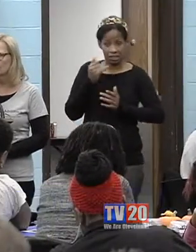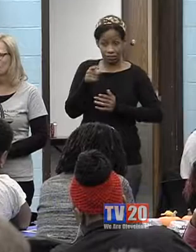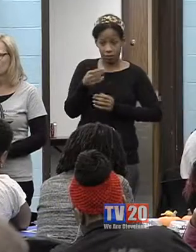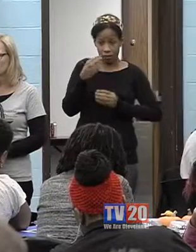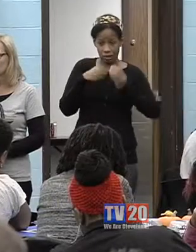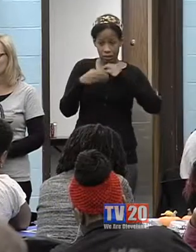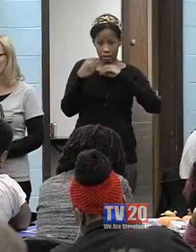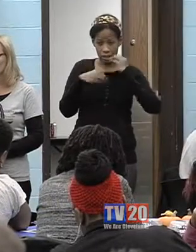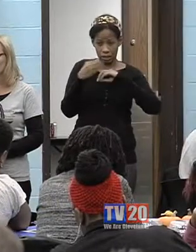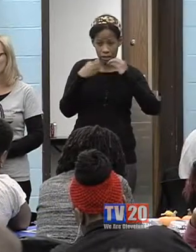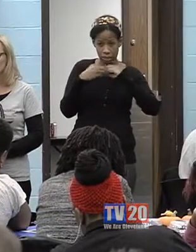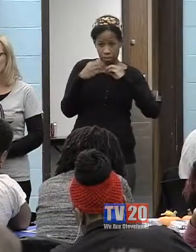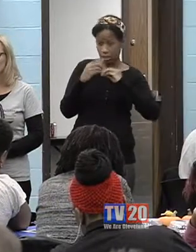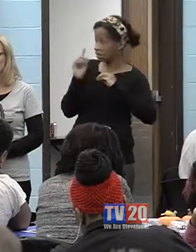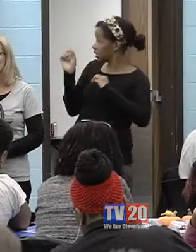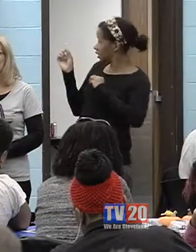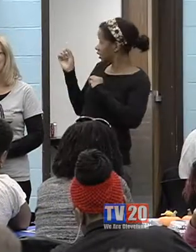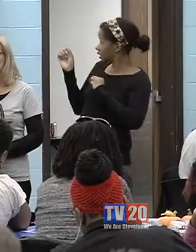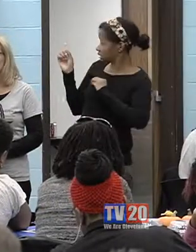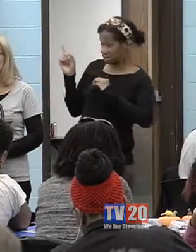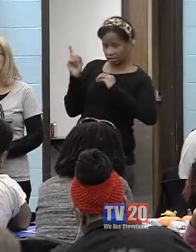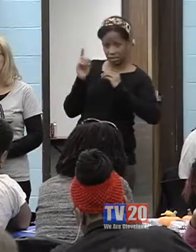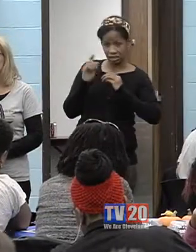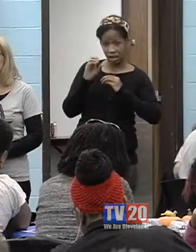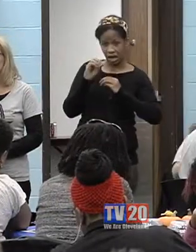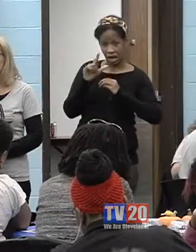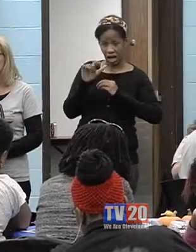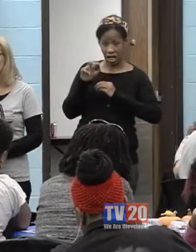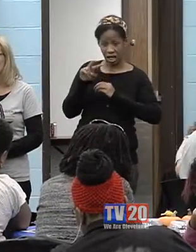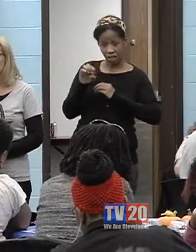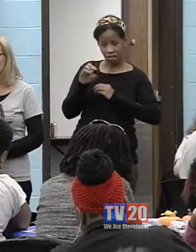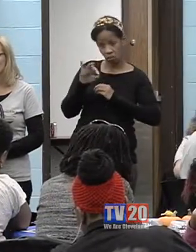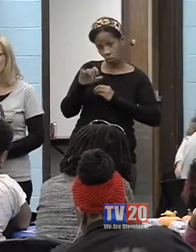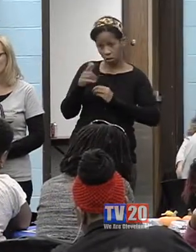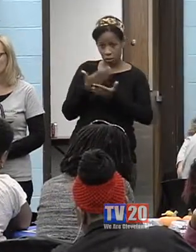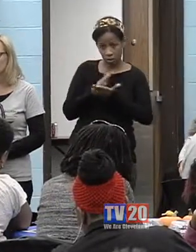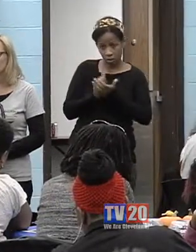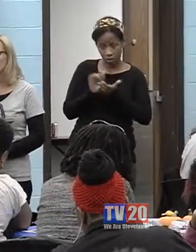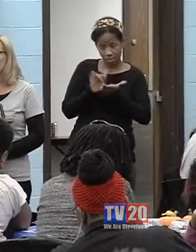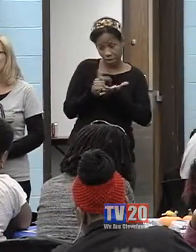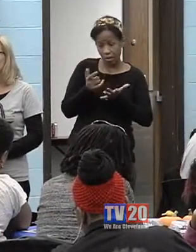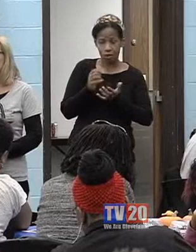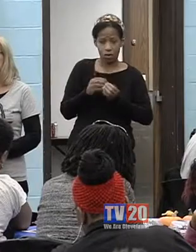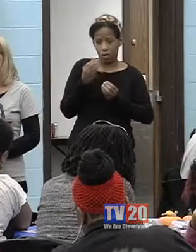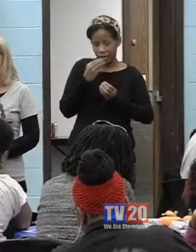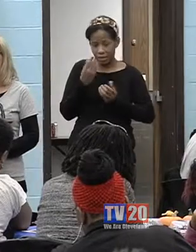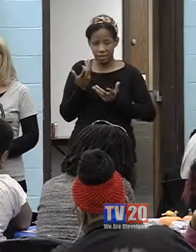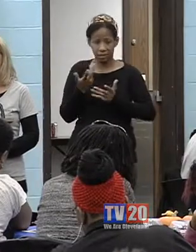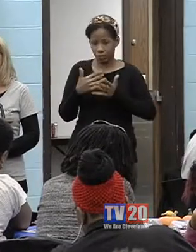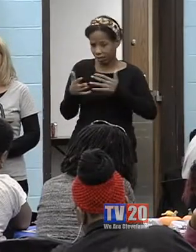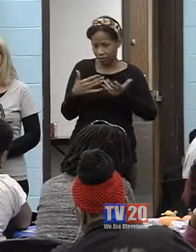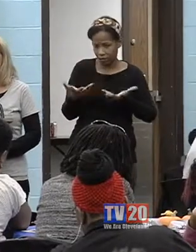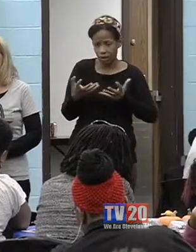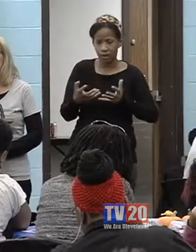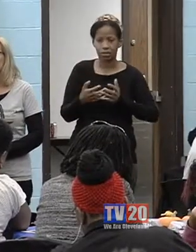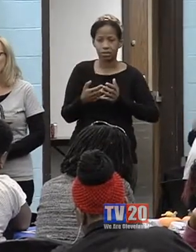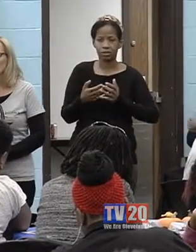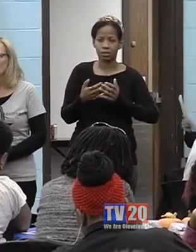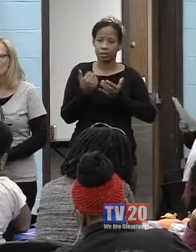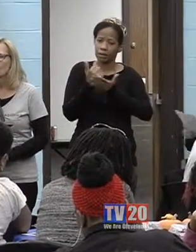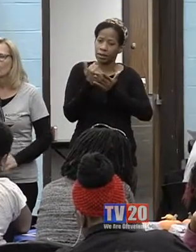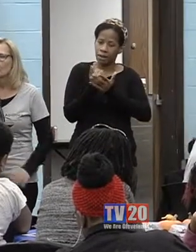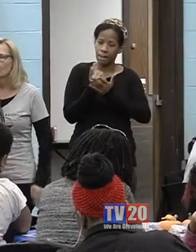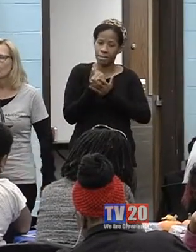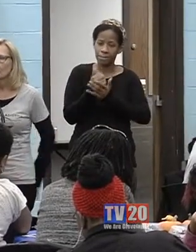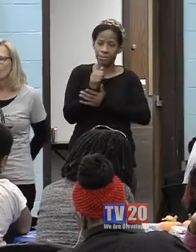eat these things, zeaxanthin and lutein, and spinach has, like Alicia said, has lutein, it will filter as